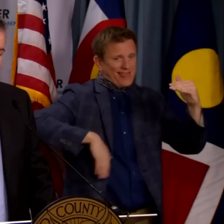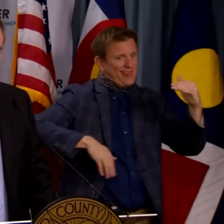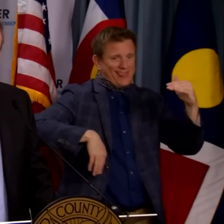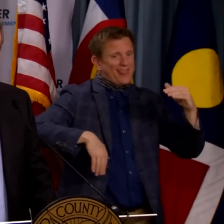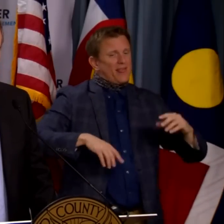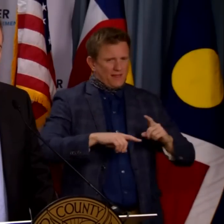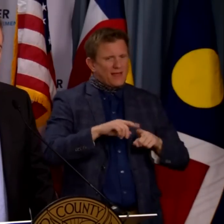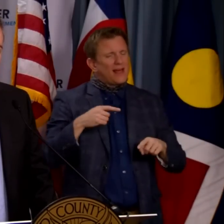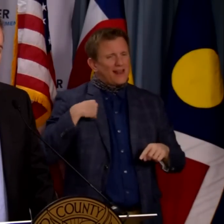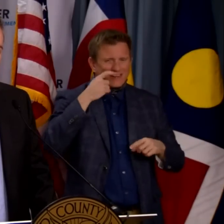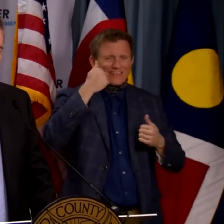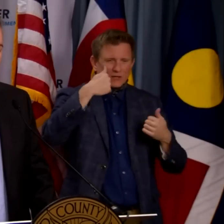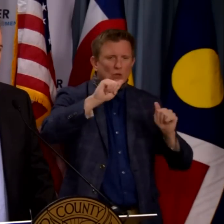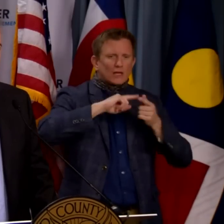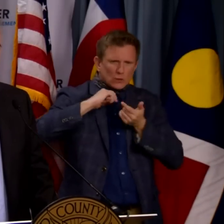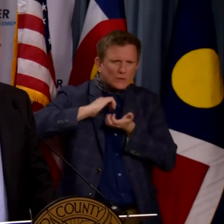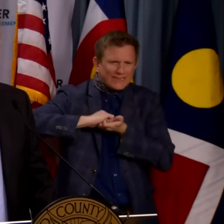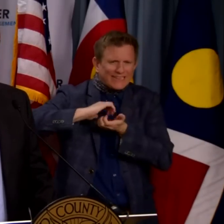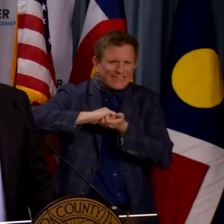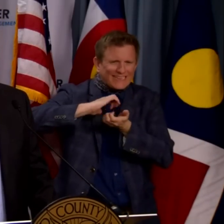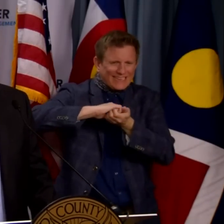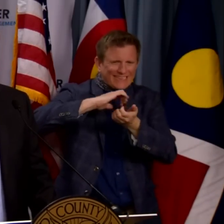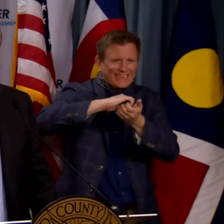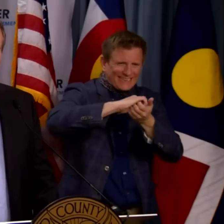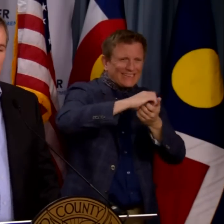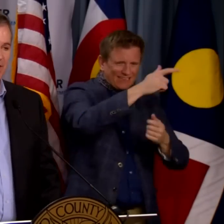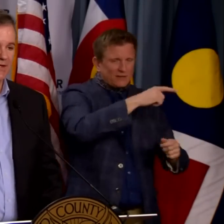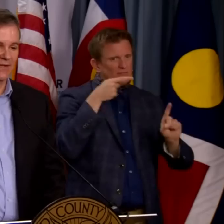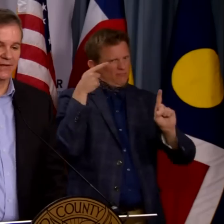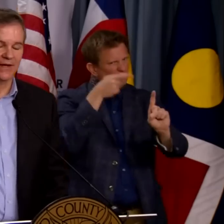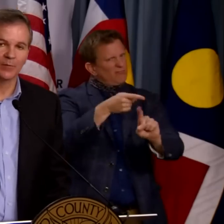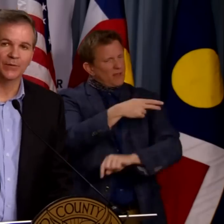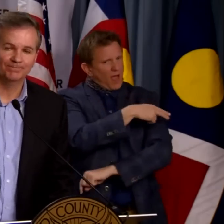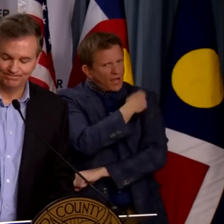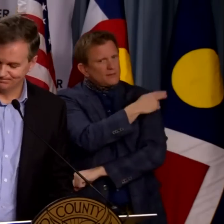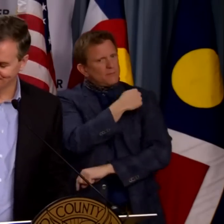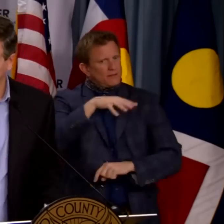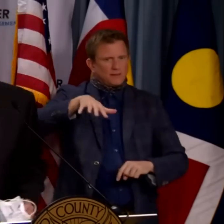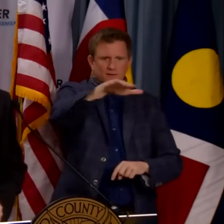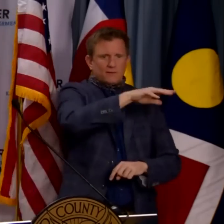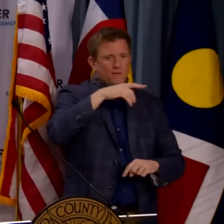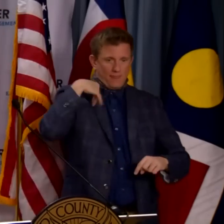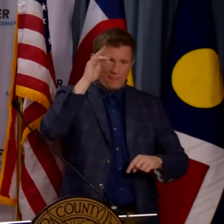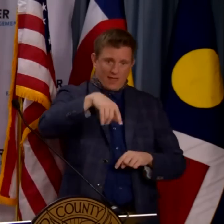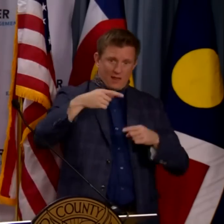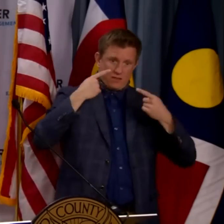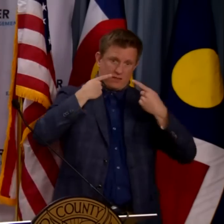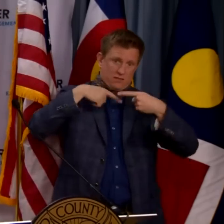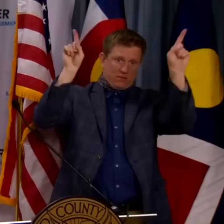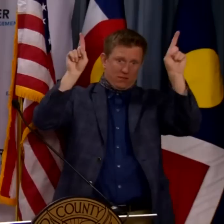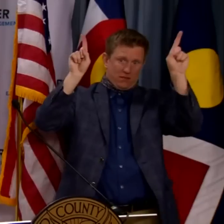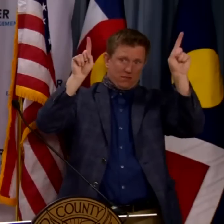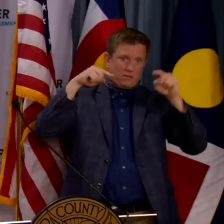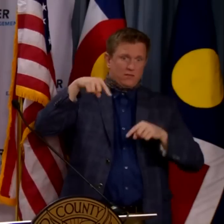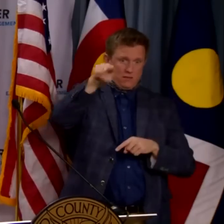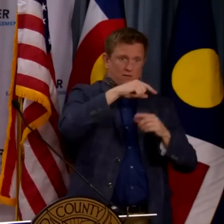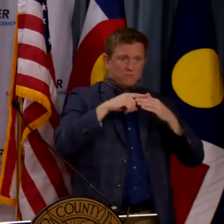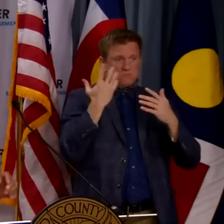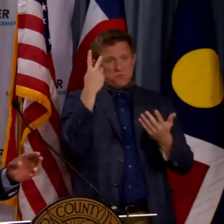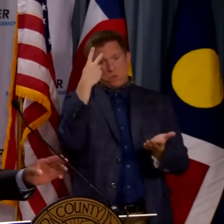Denver and the epi curve, I estimate that we would need to do somewhere between 1,500 and 2,000 a